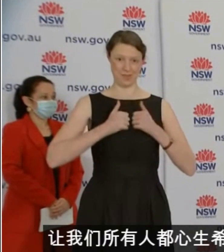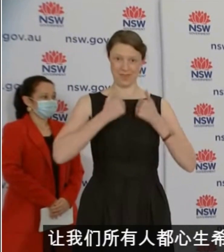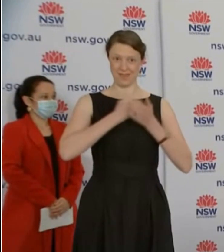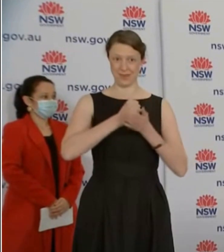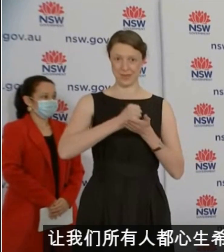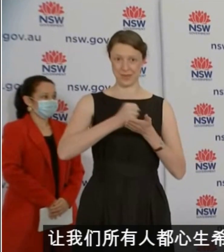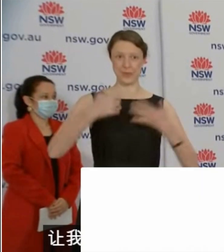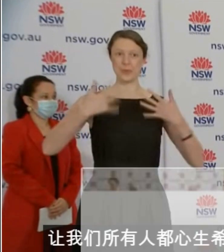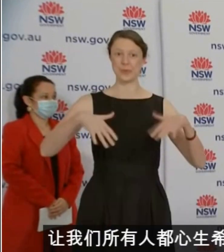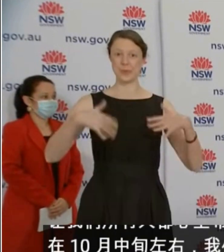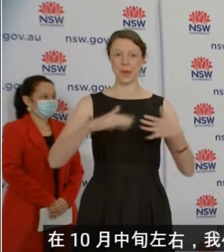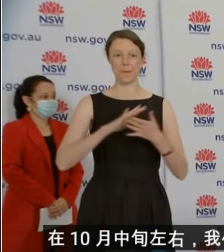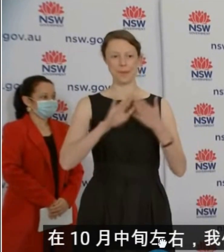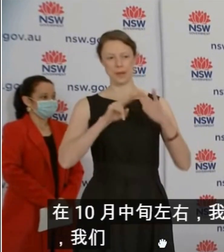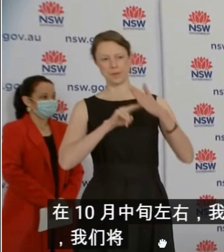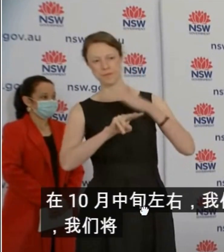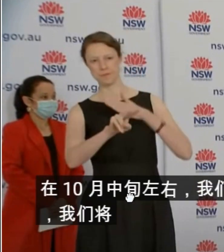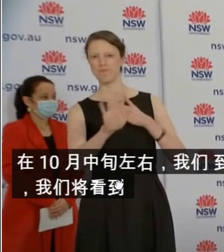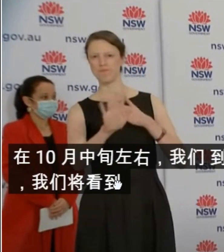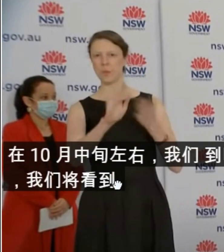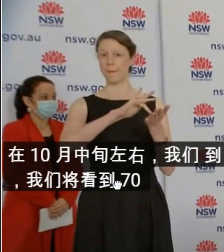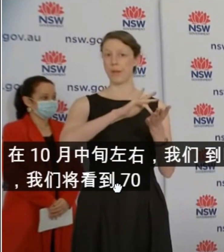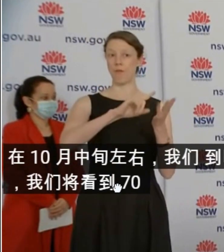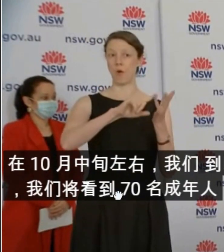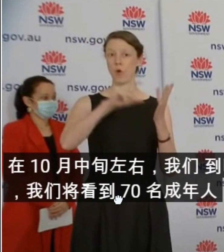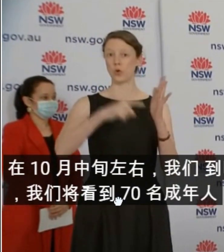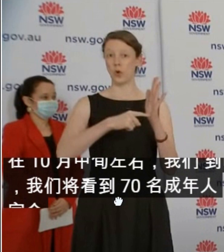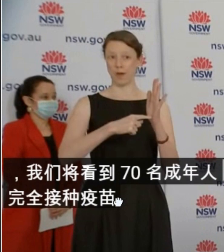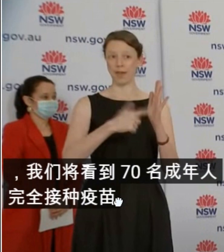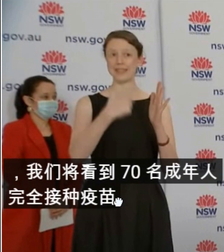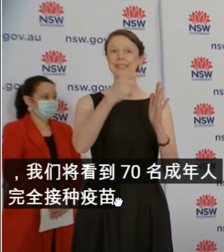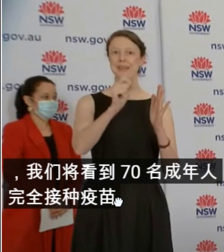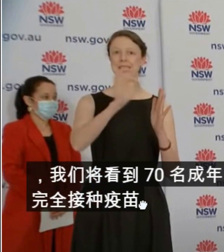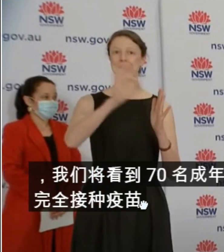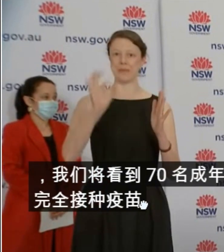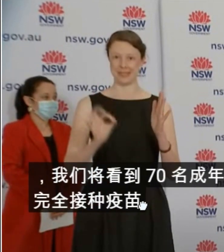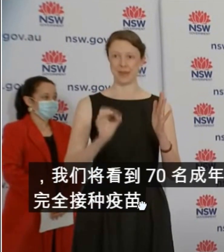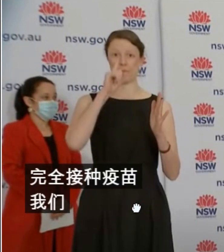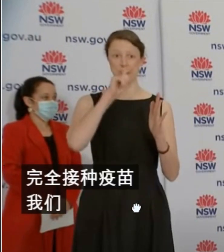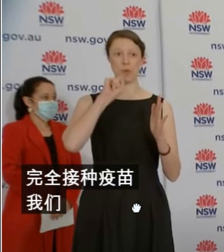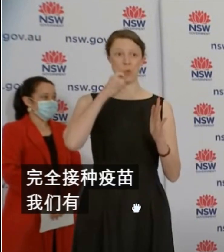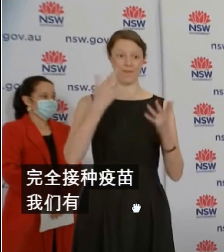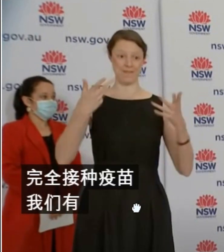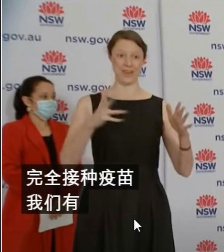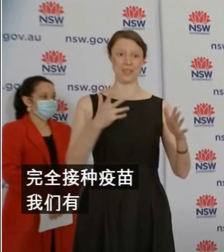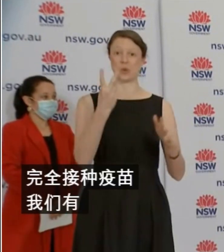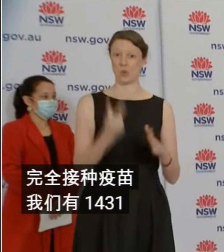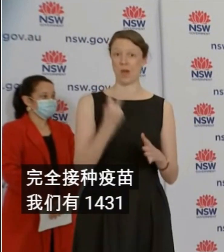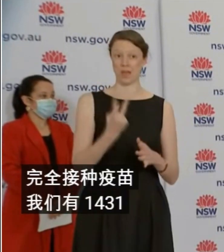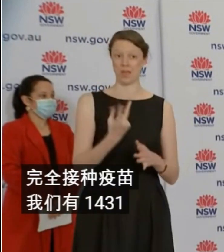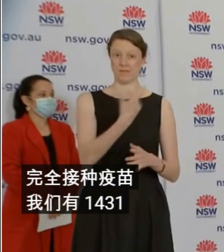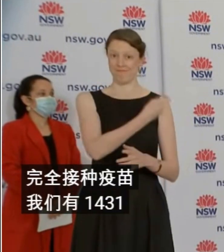October we will see 70% of our adult population fully vaccinated. To 8 p.m. last night,